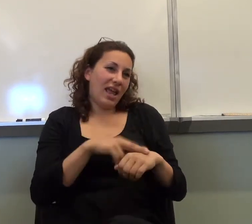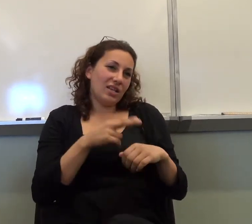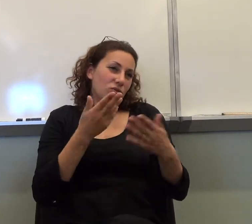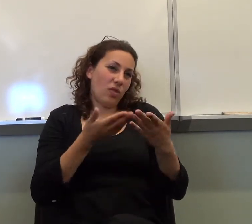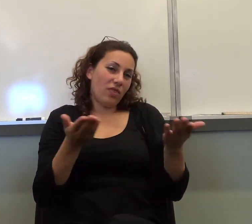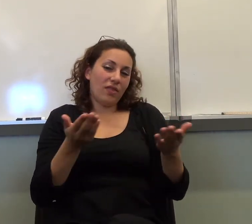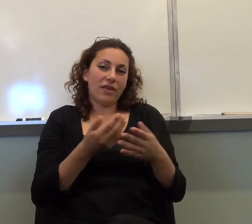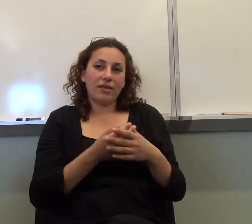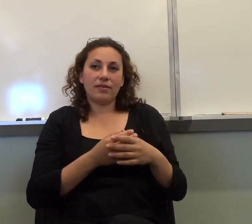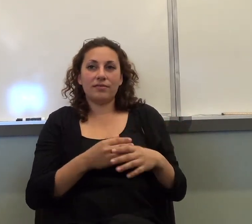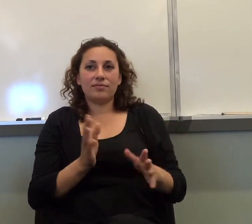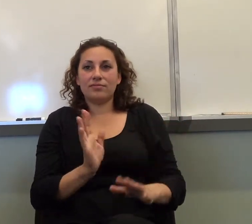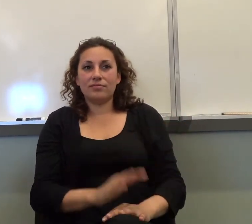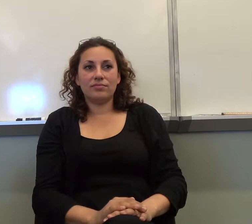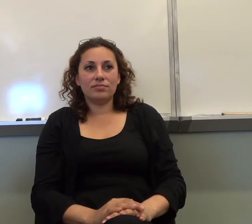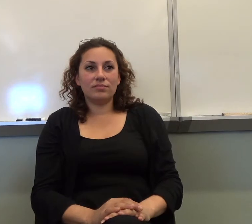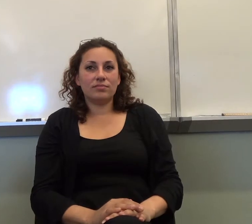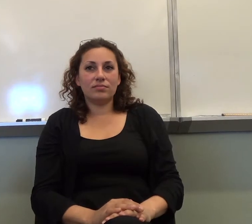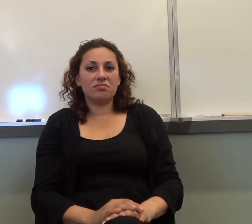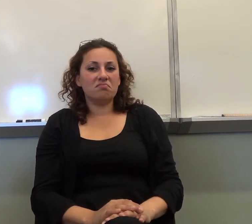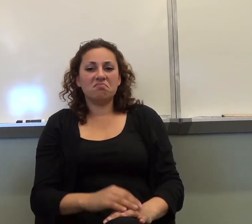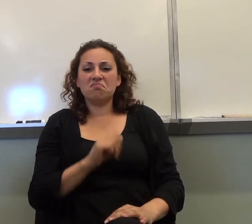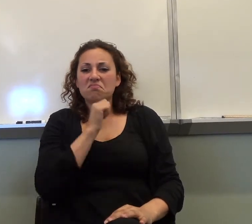Doesn't stress anybody out too much.